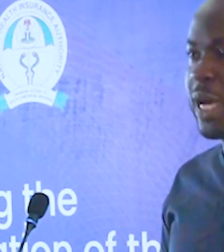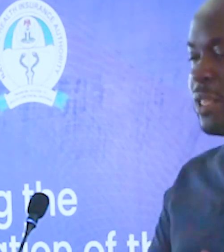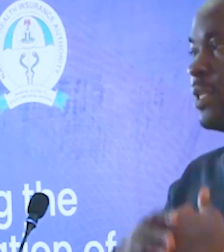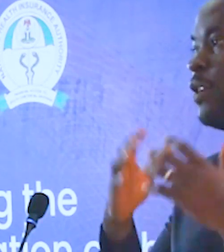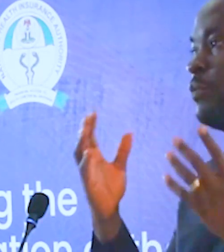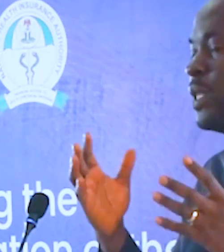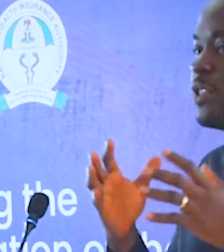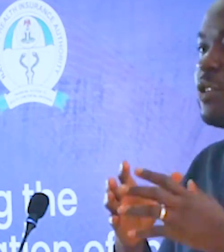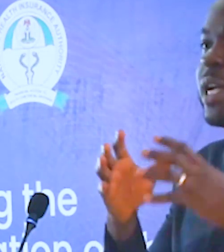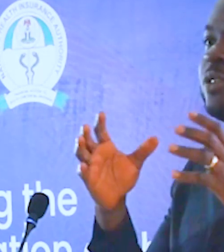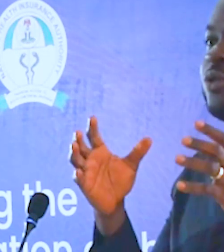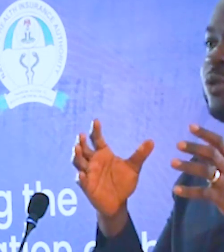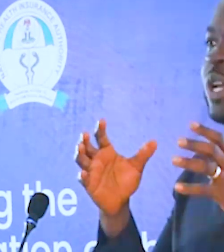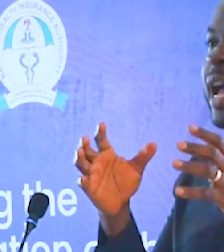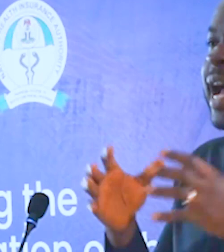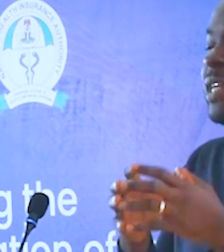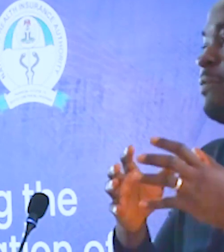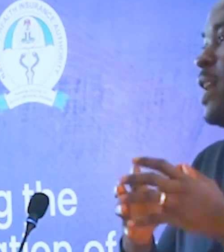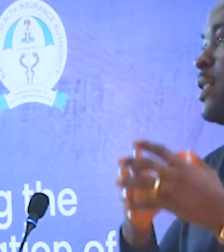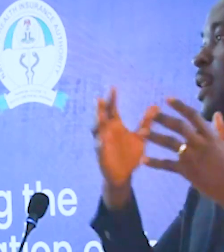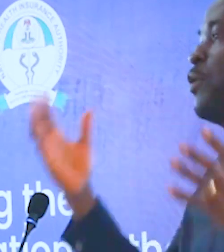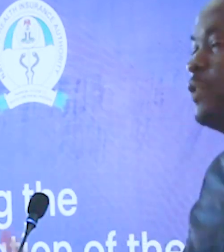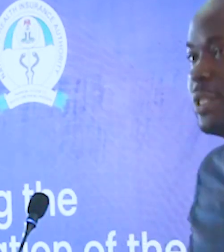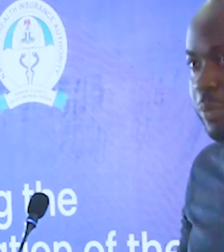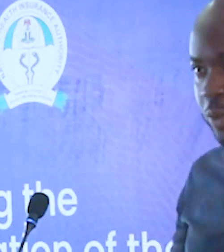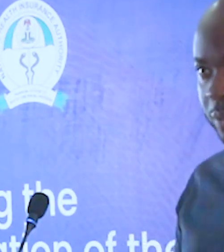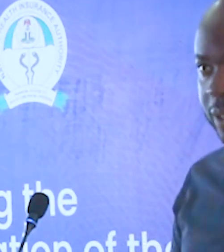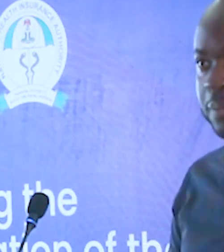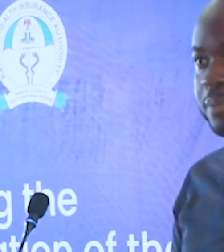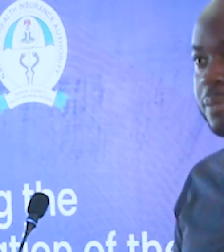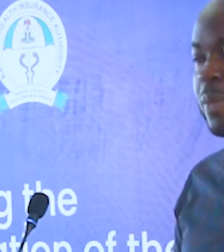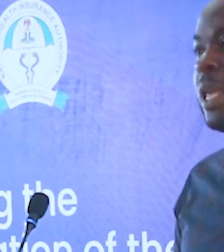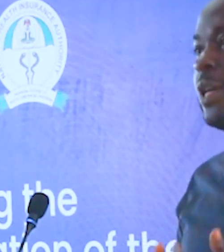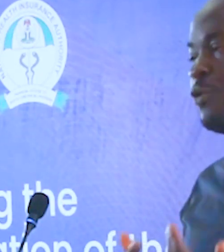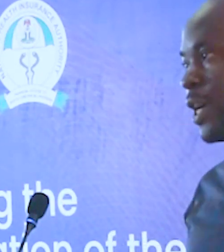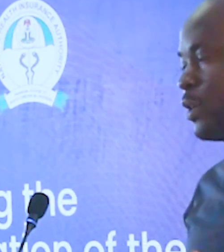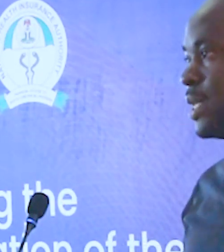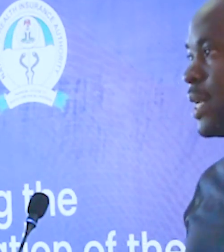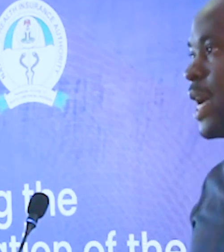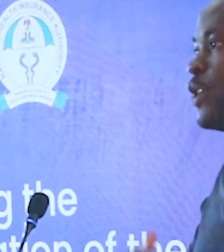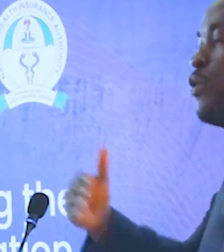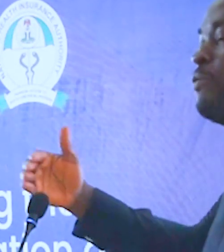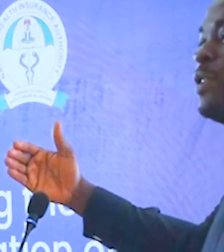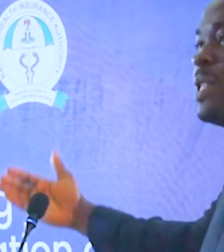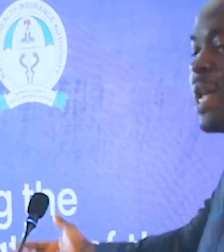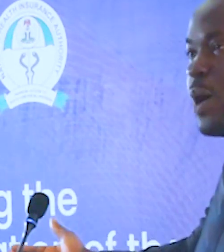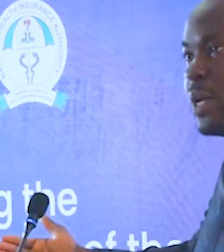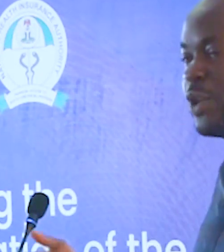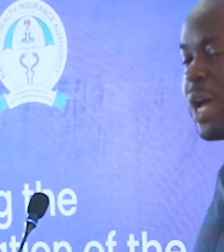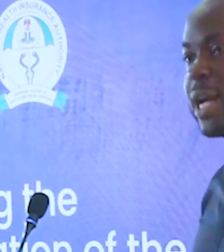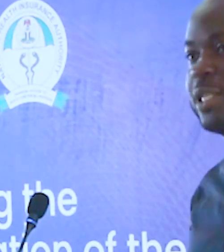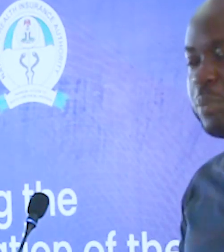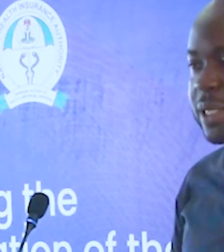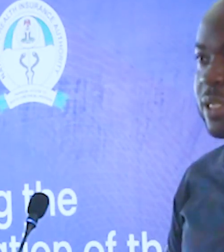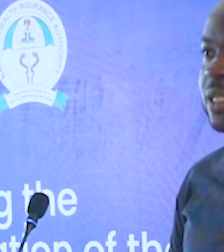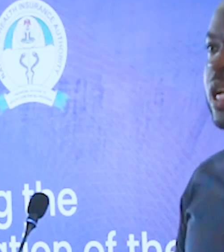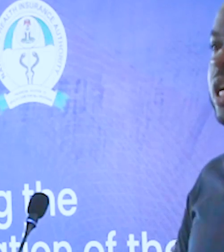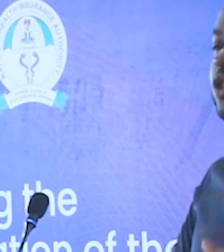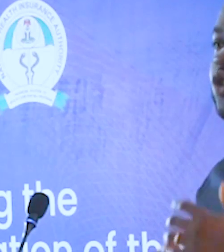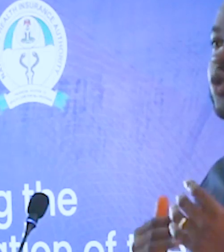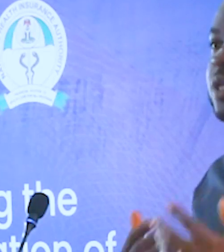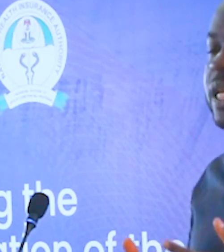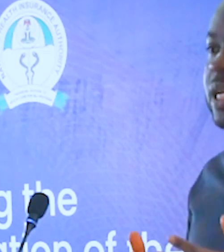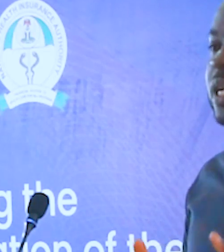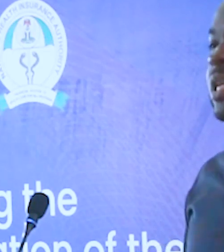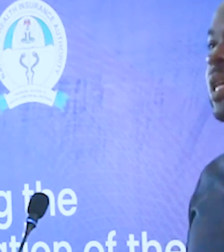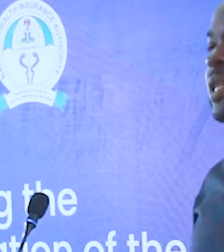very low. I think the government is trying to hide the fact that COVID is a problem. You record that, and you go further down, and you ask the person,